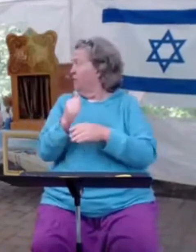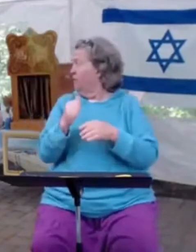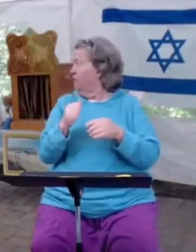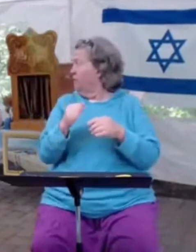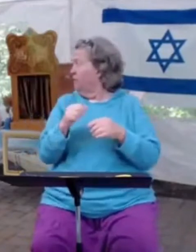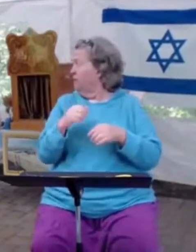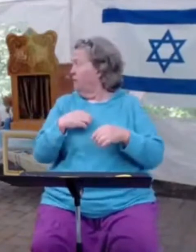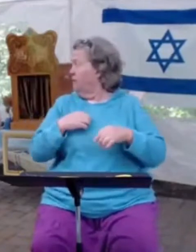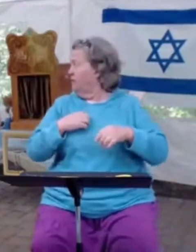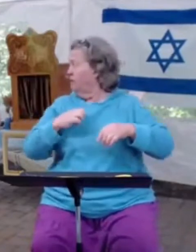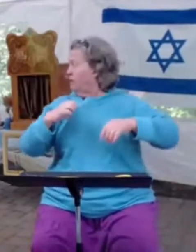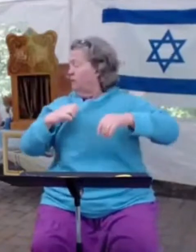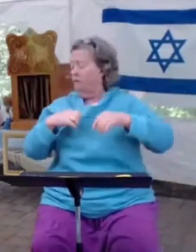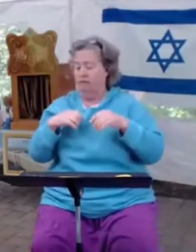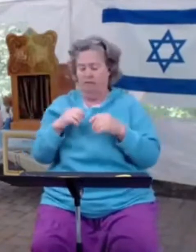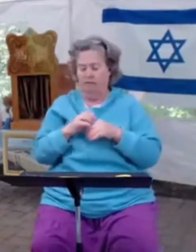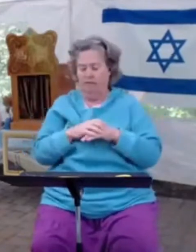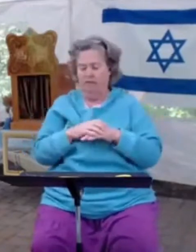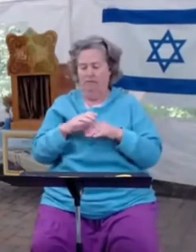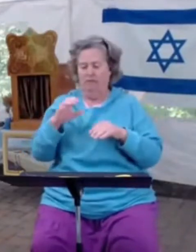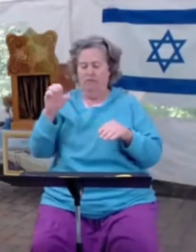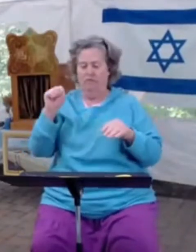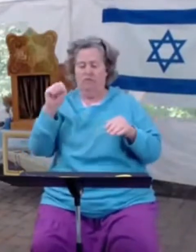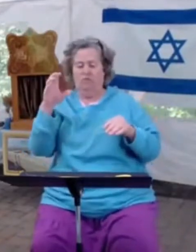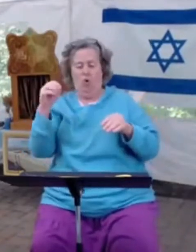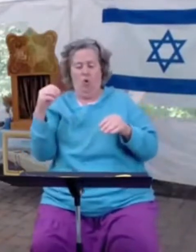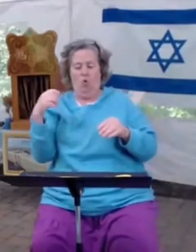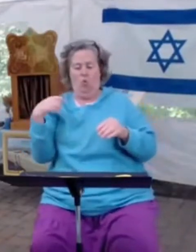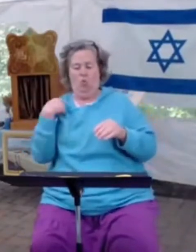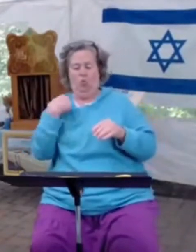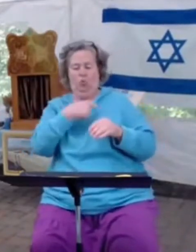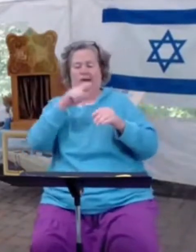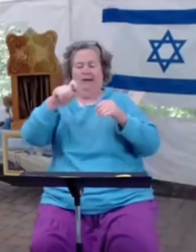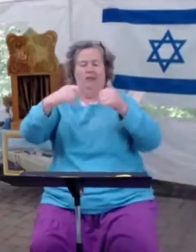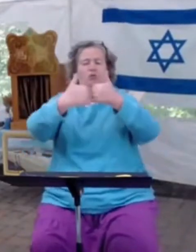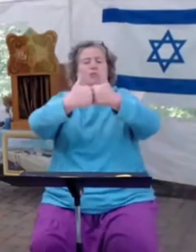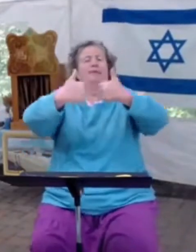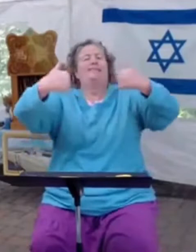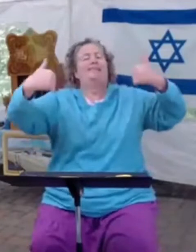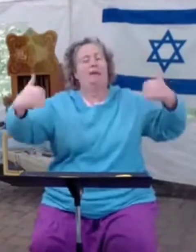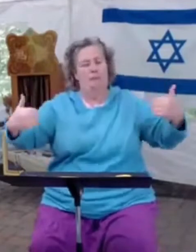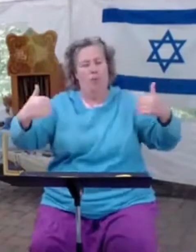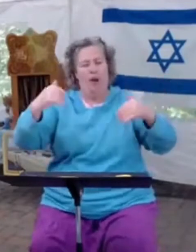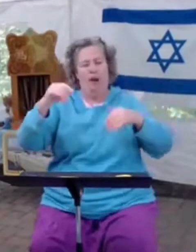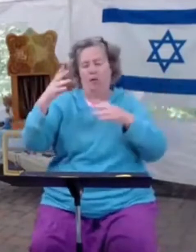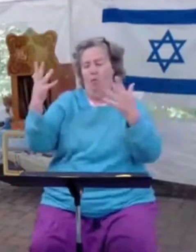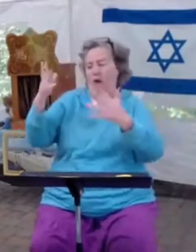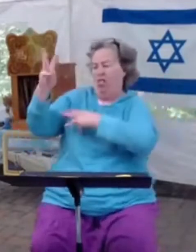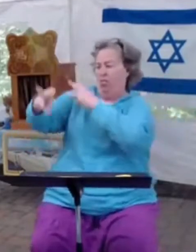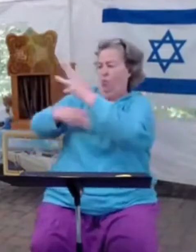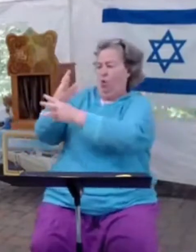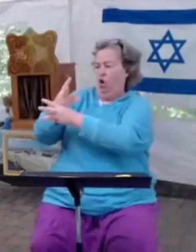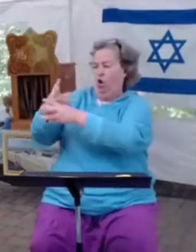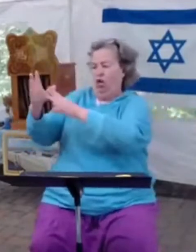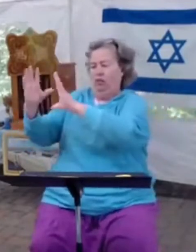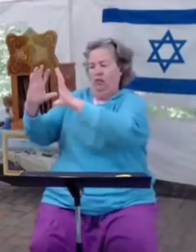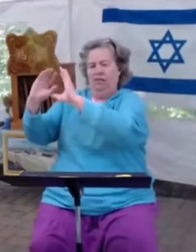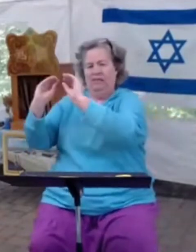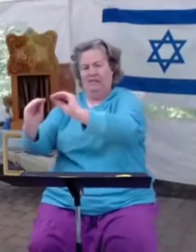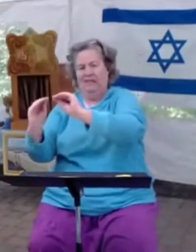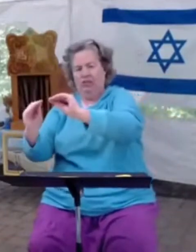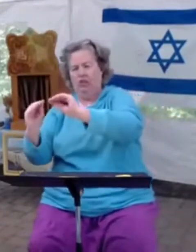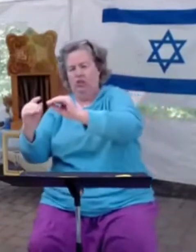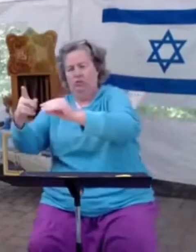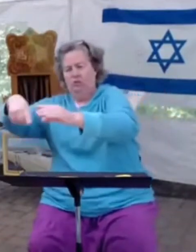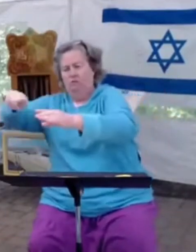Hashem is the one who initiates the rapprochement. He's calling us. I think he's still like in the garden